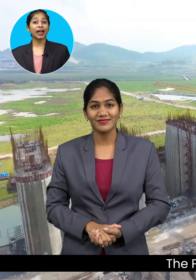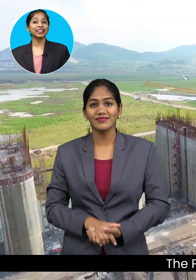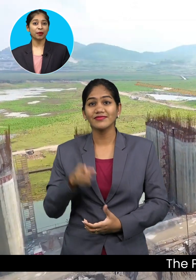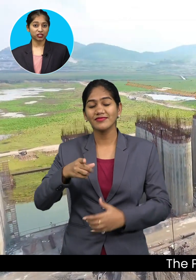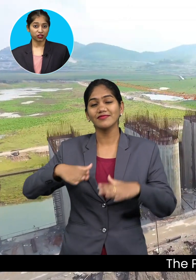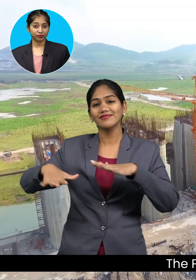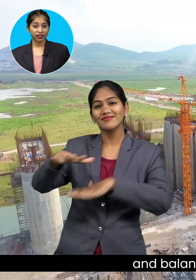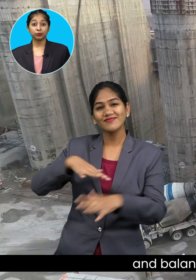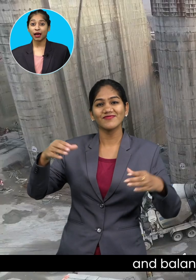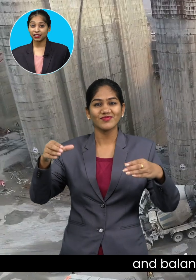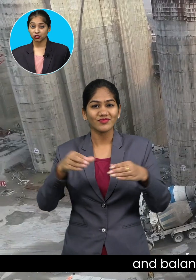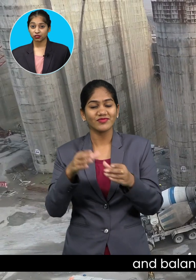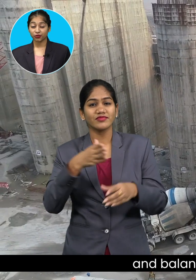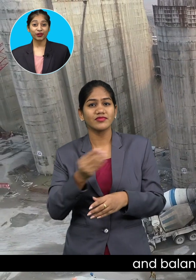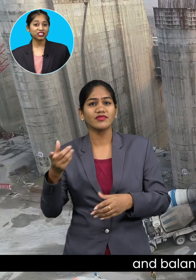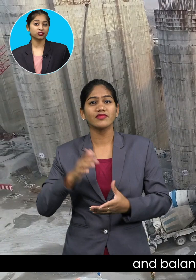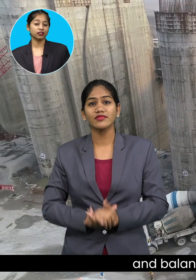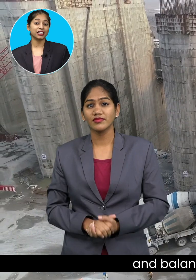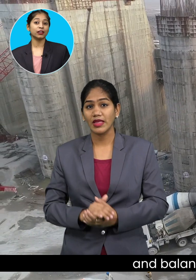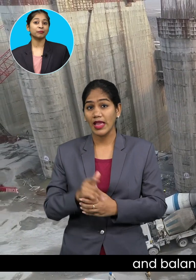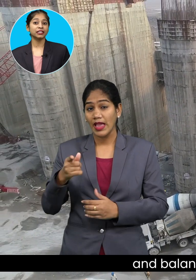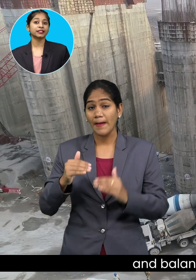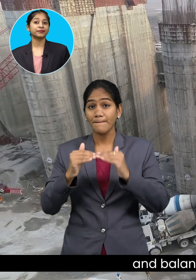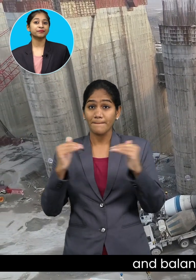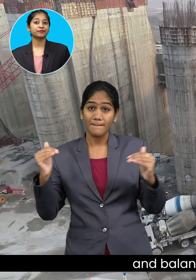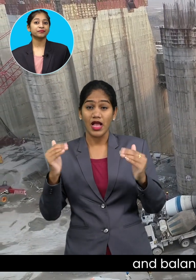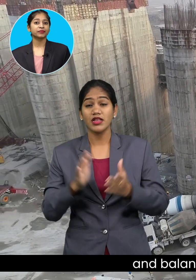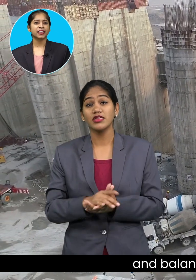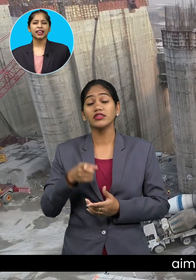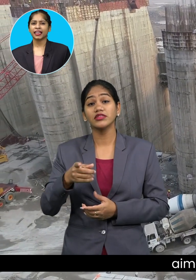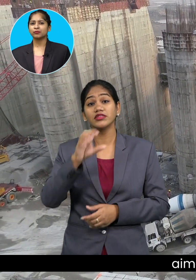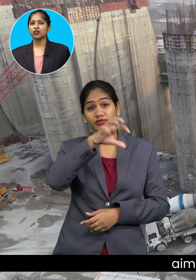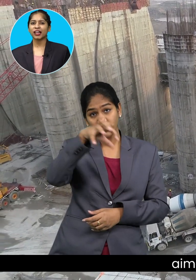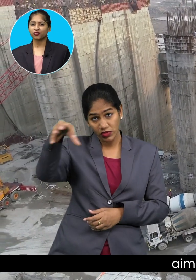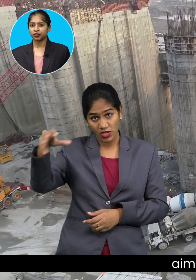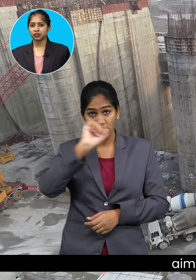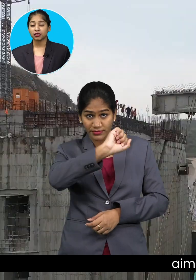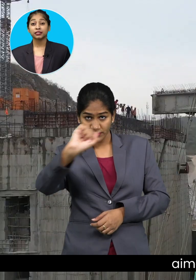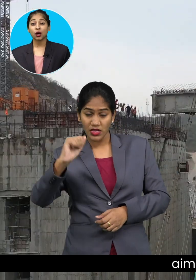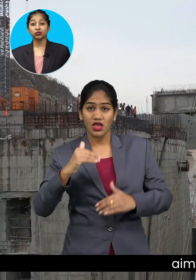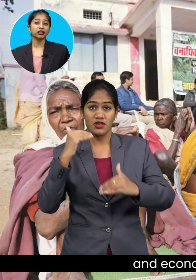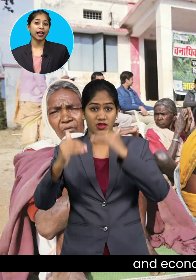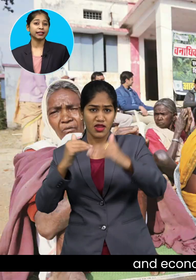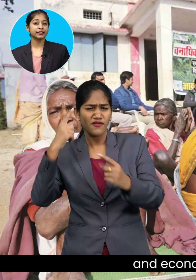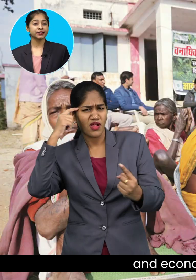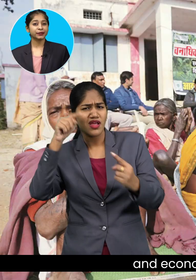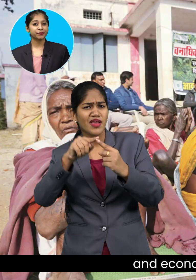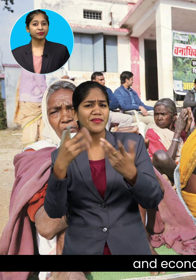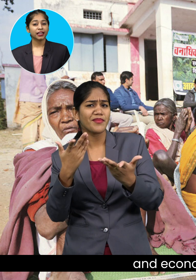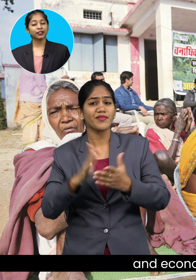The Planning Commission and Balanced Regional Development aim to address social